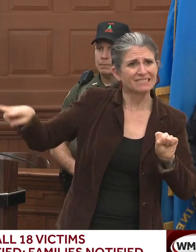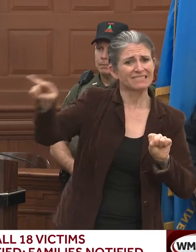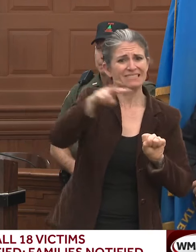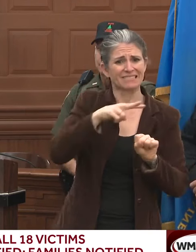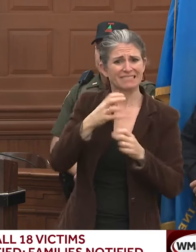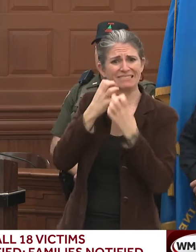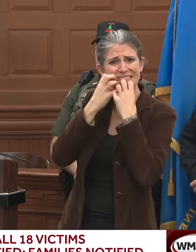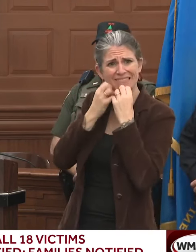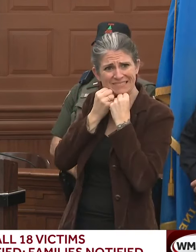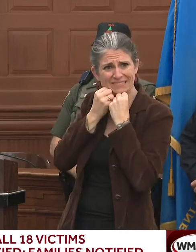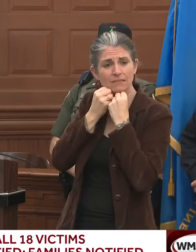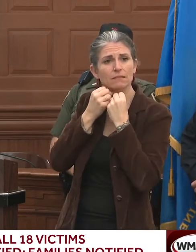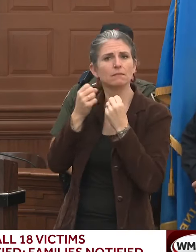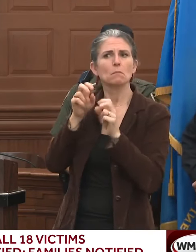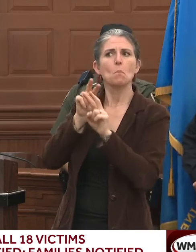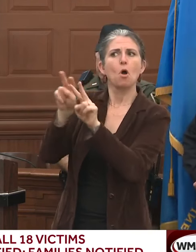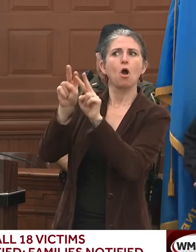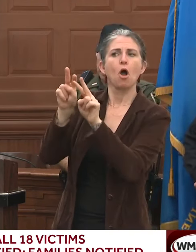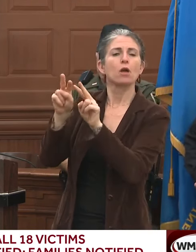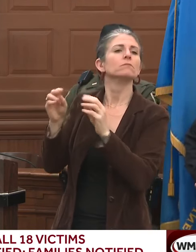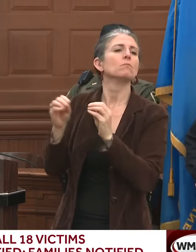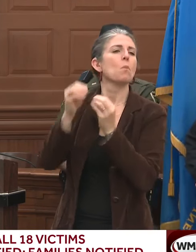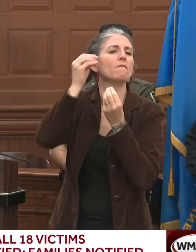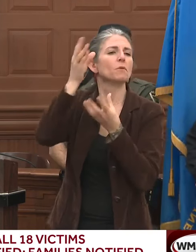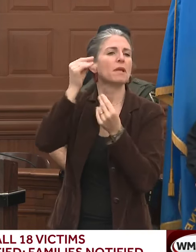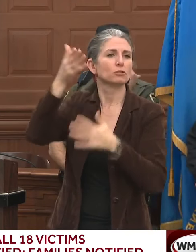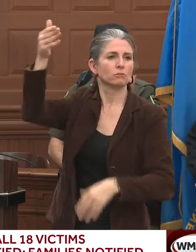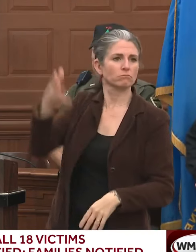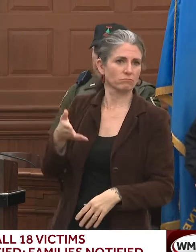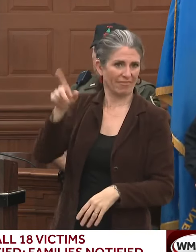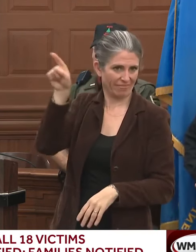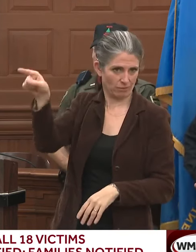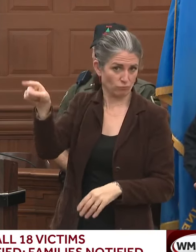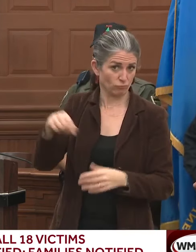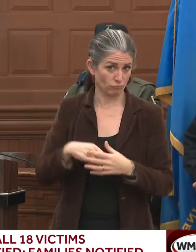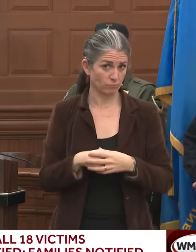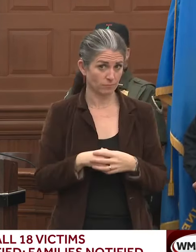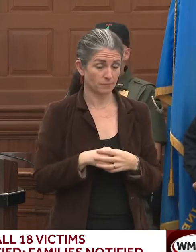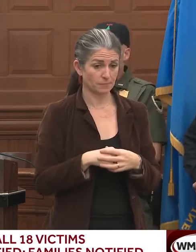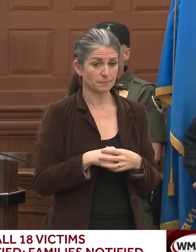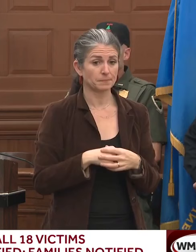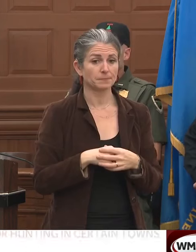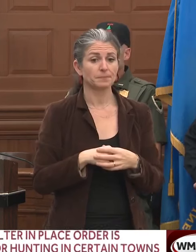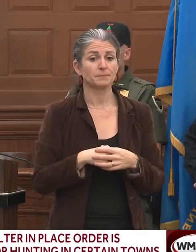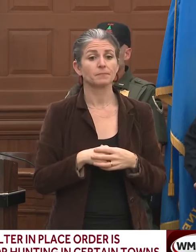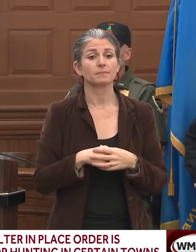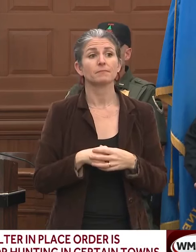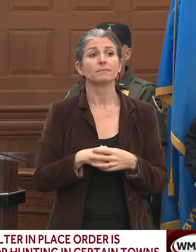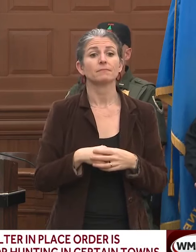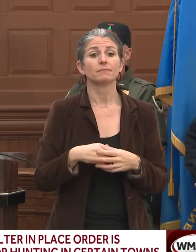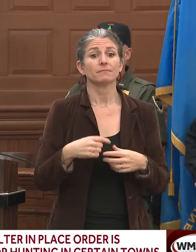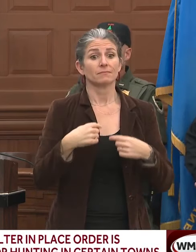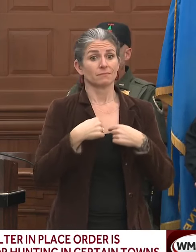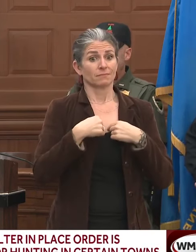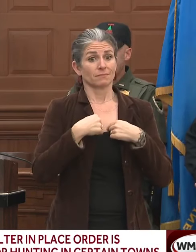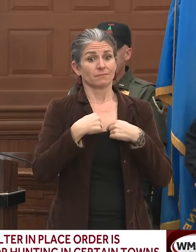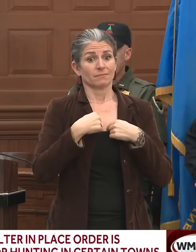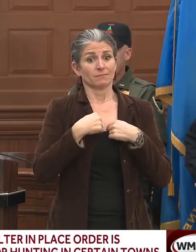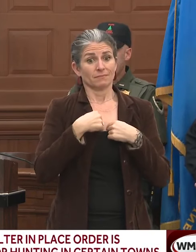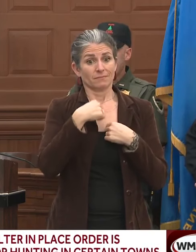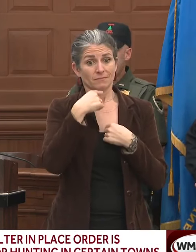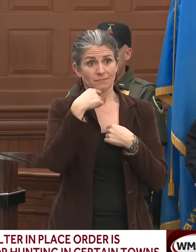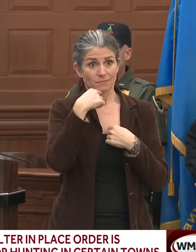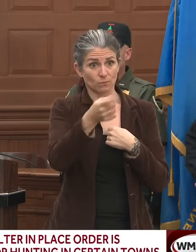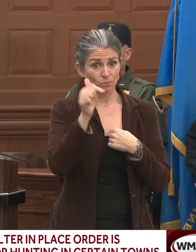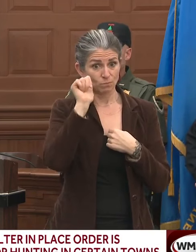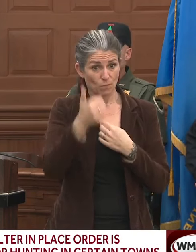far from accurate. I would also say in that regard, when we say that we're going to meet you here at 10, we're going to